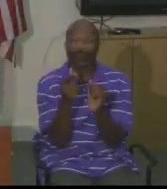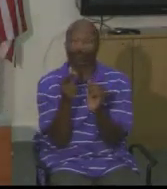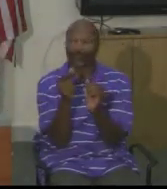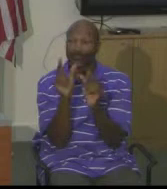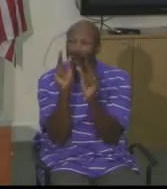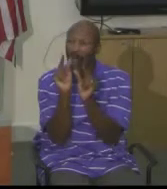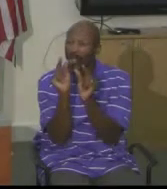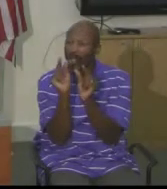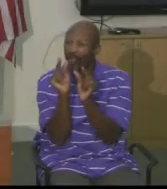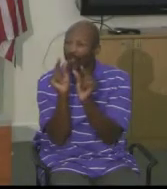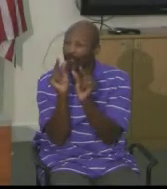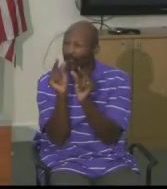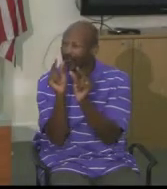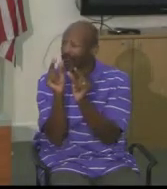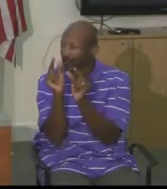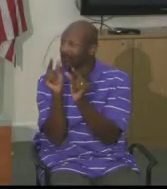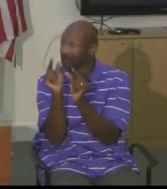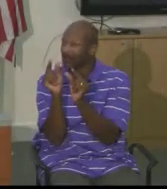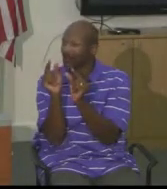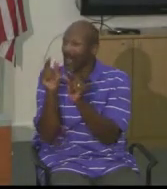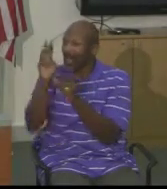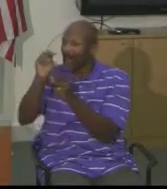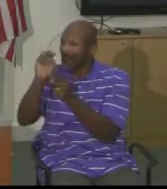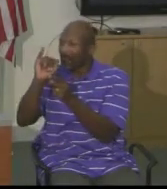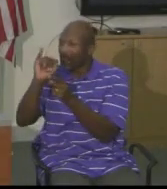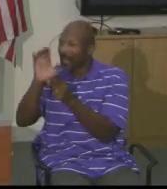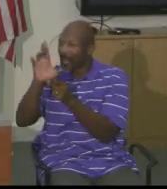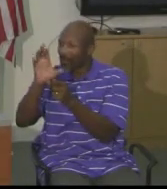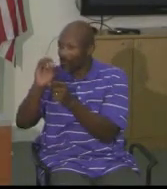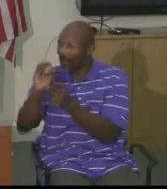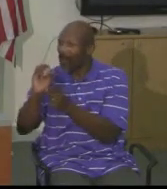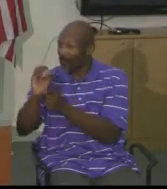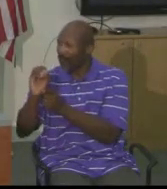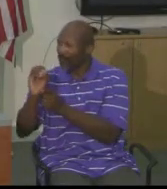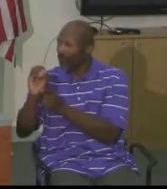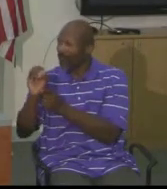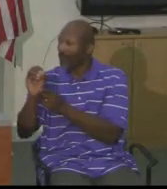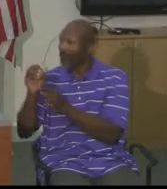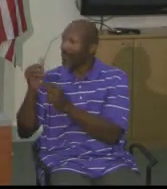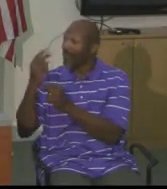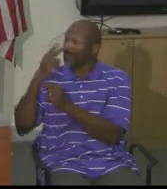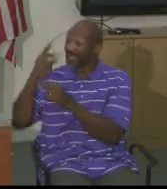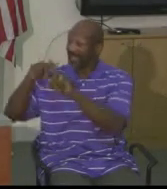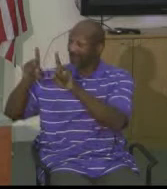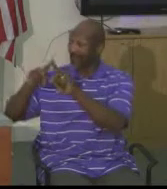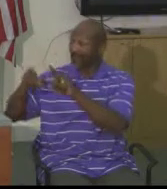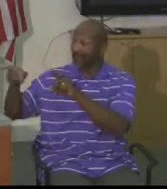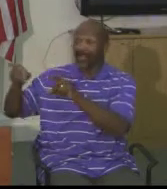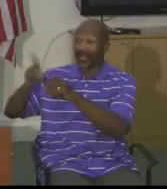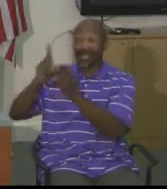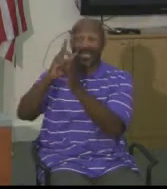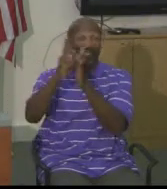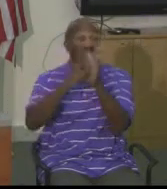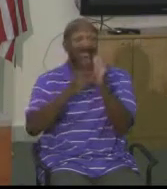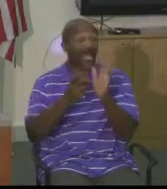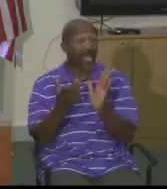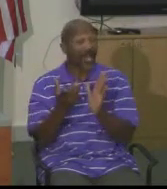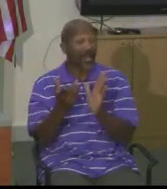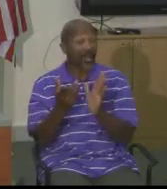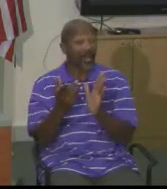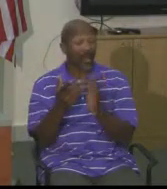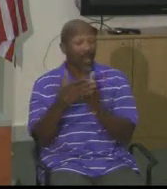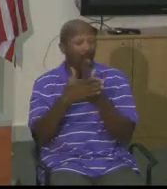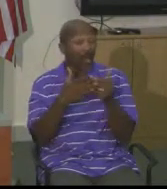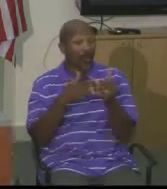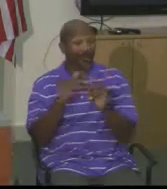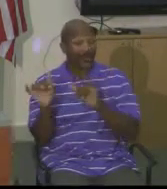But the micro ATX format, let me get the orientation right, is designed such